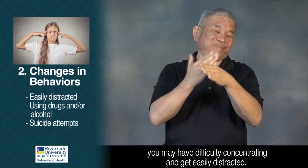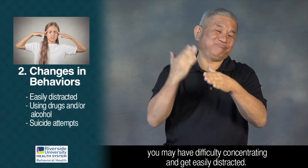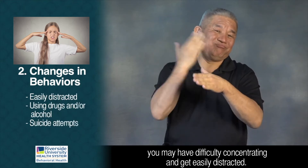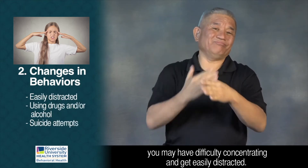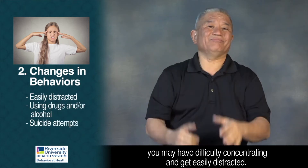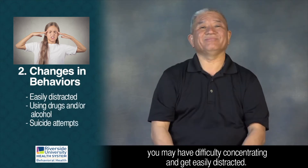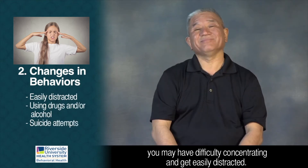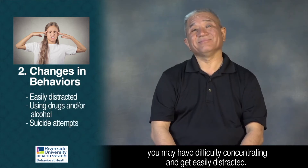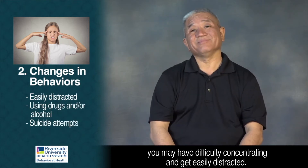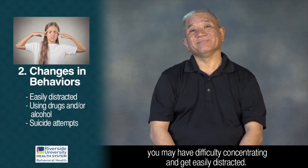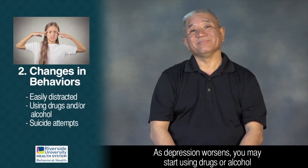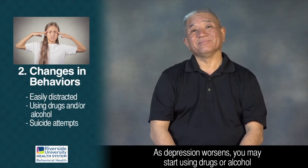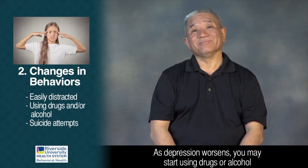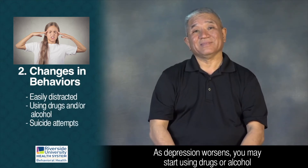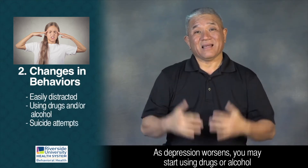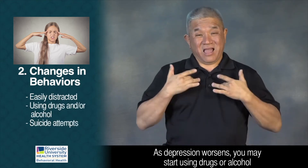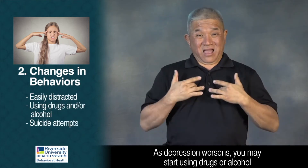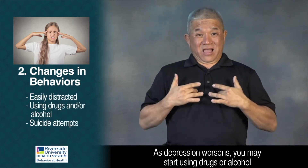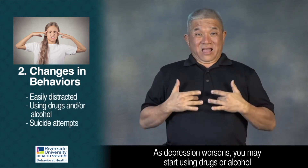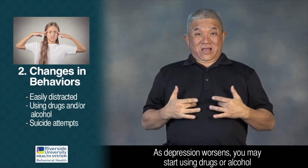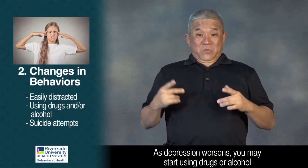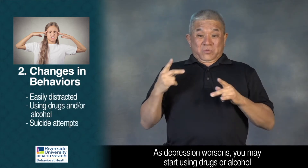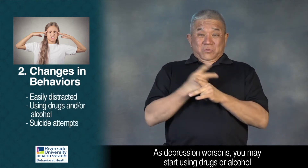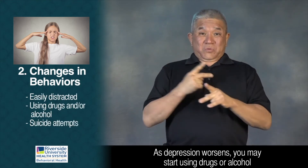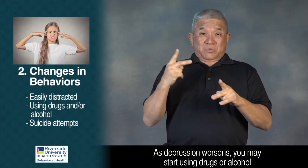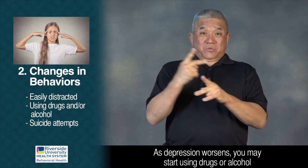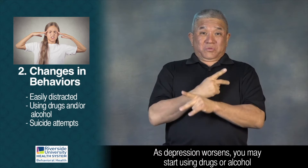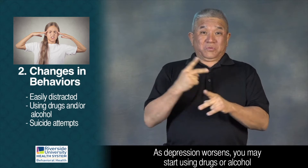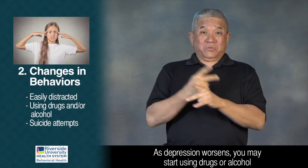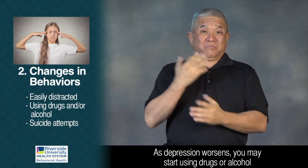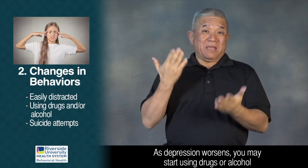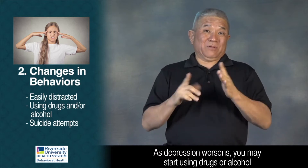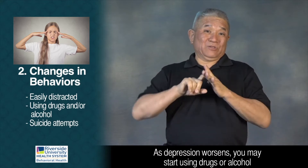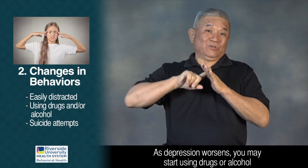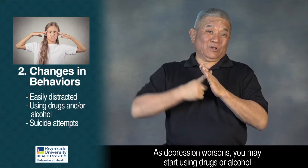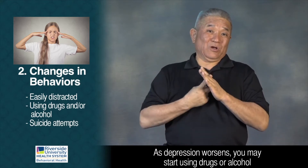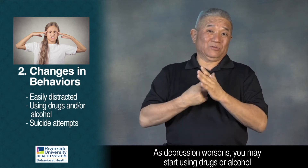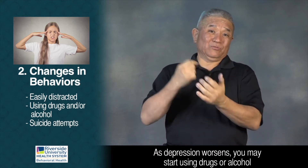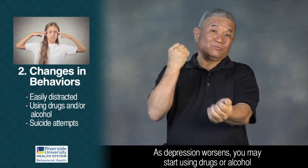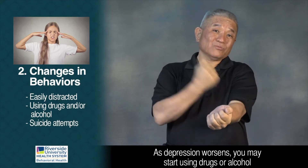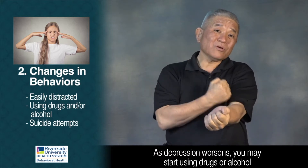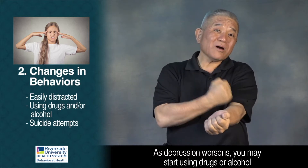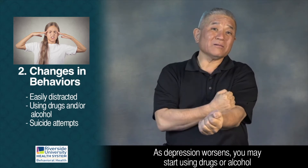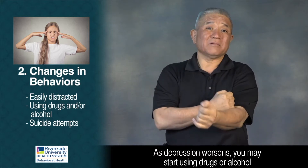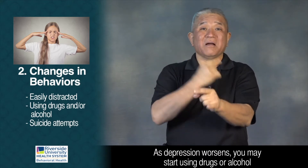easily distracted. As depression worsens, you may start using drugs or alcohol